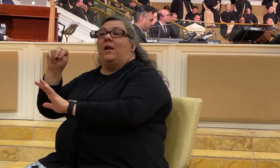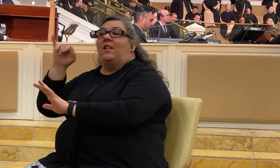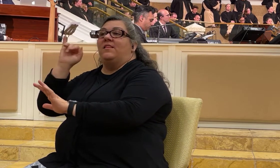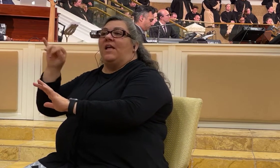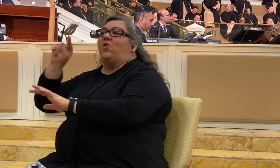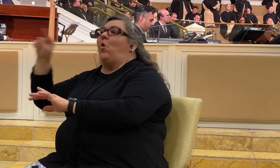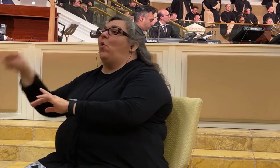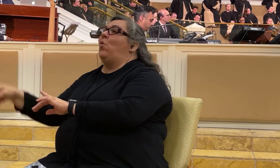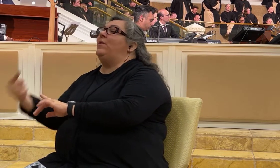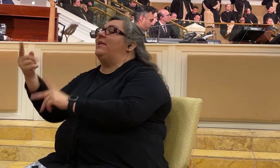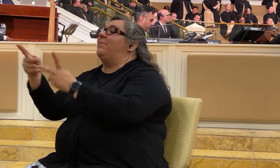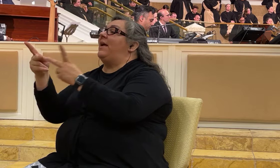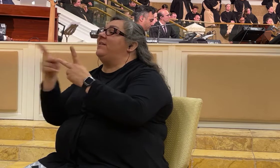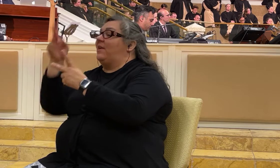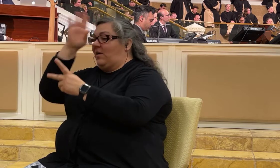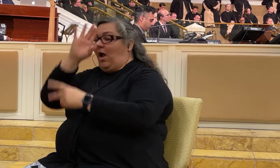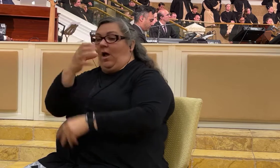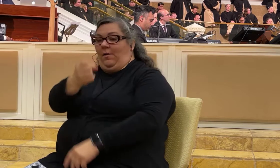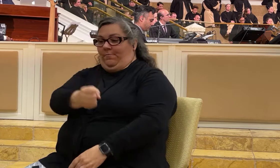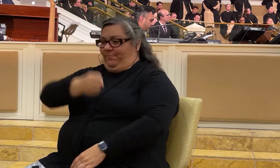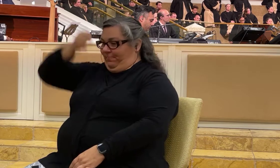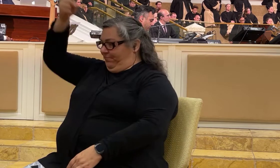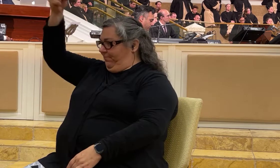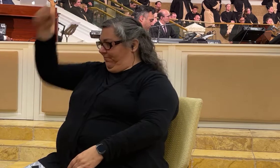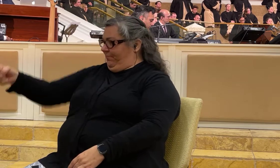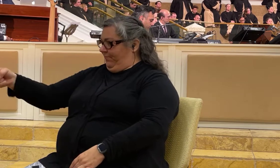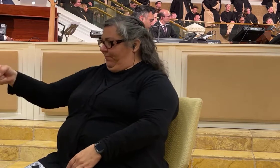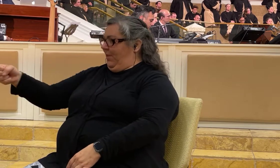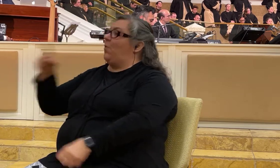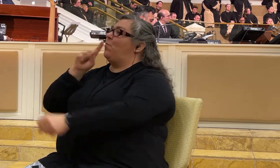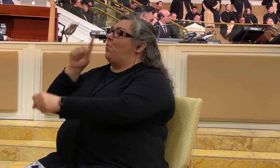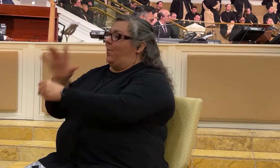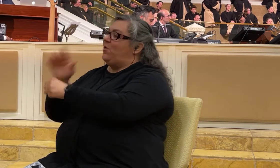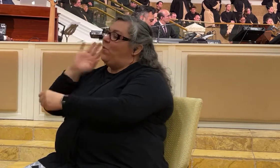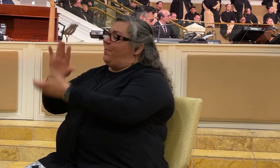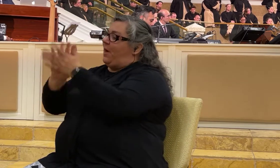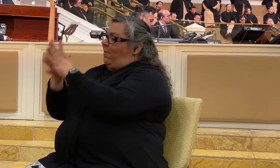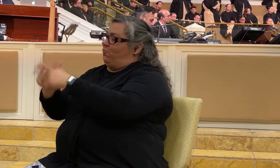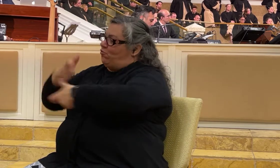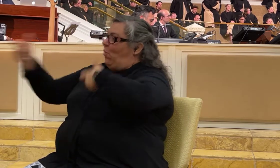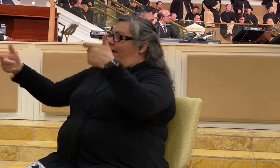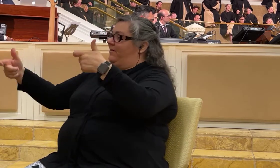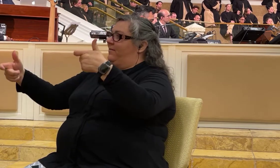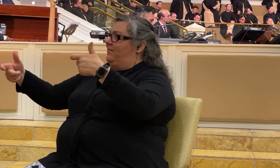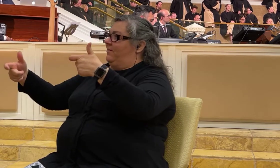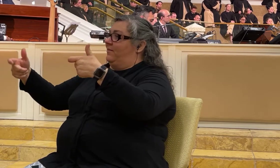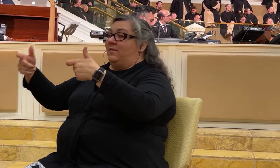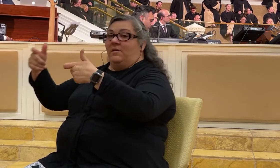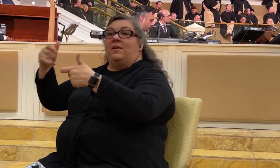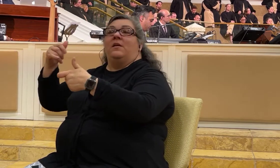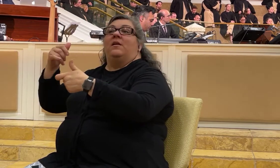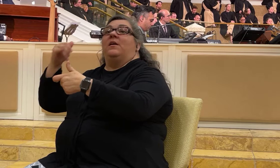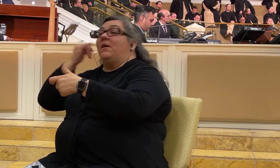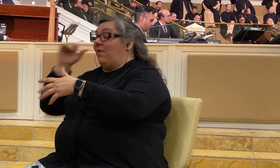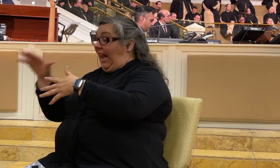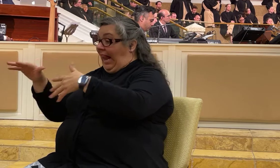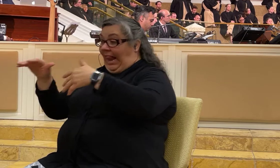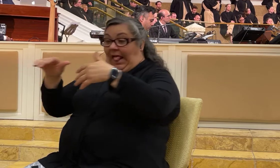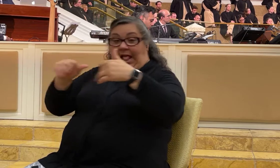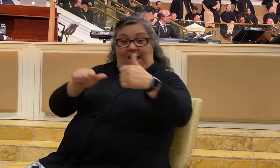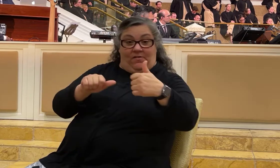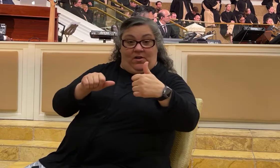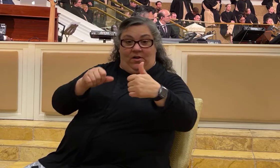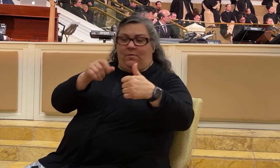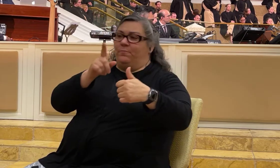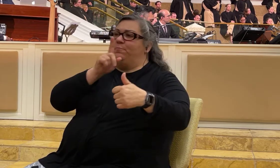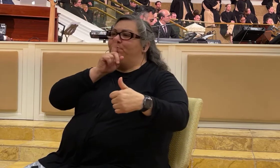God placed him, that he promised him to be great. If he got out of that, God didn't give him any promises to be